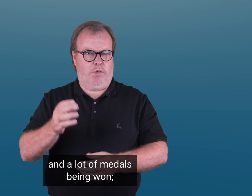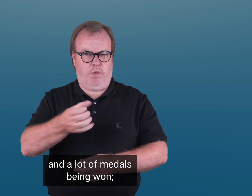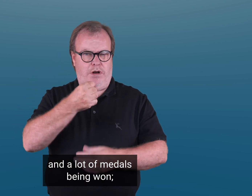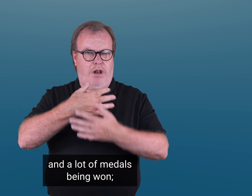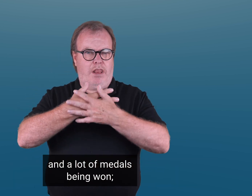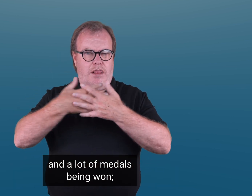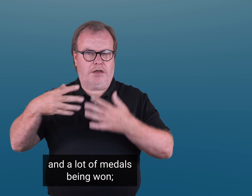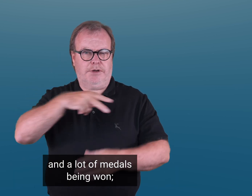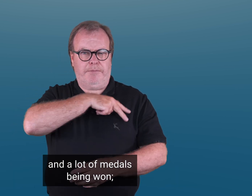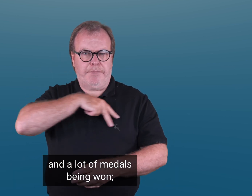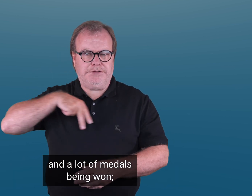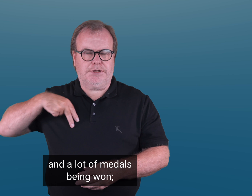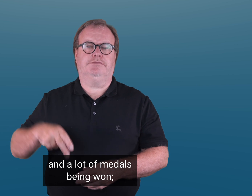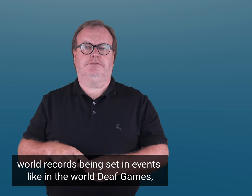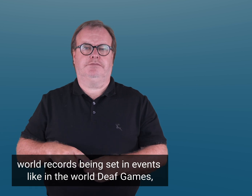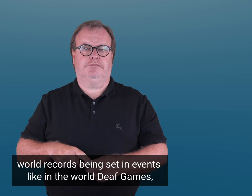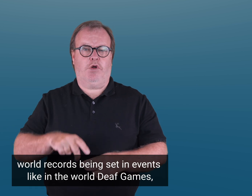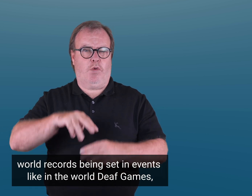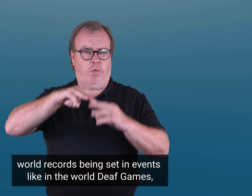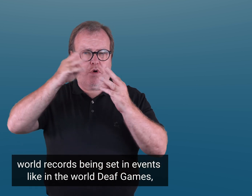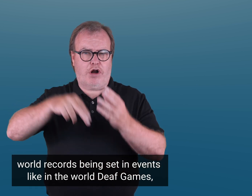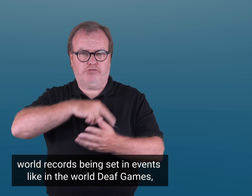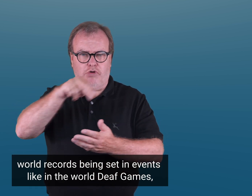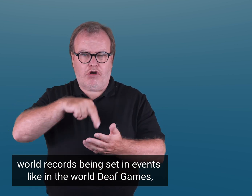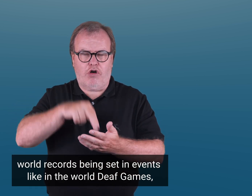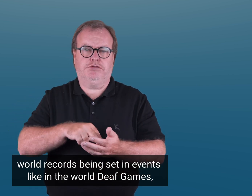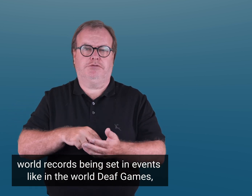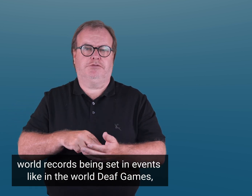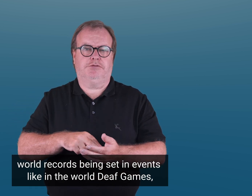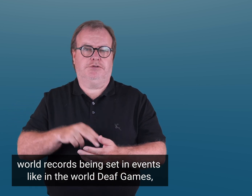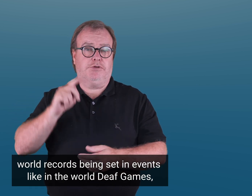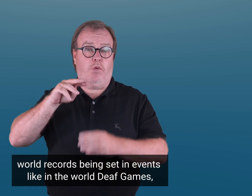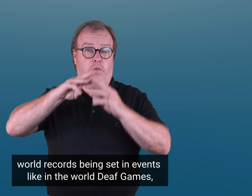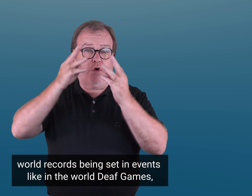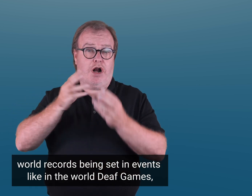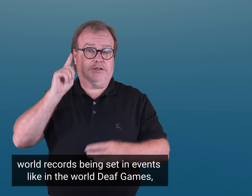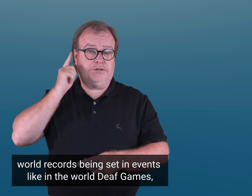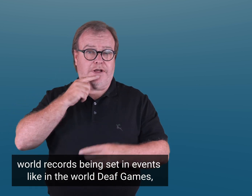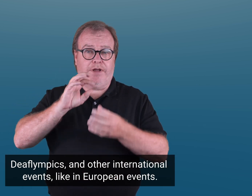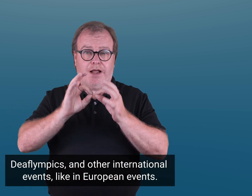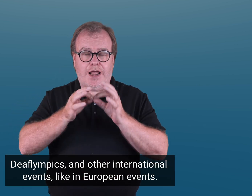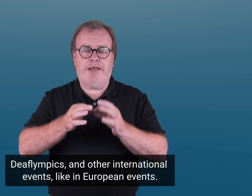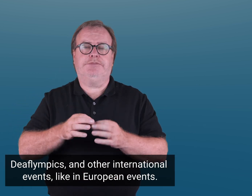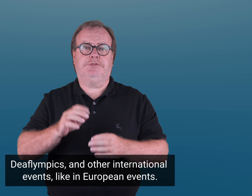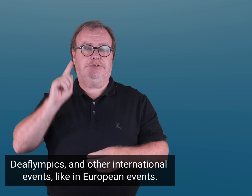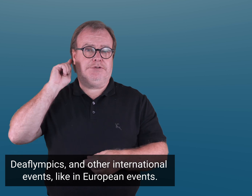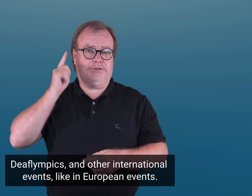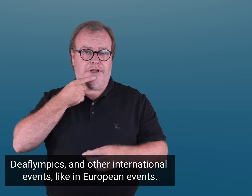And with lots of medals being won, world records being set in events like in the World Deaf Games, the Deaf Olympics,